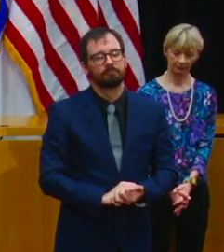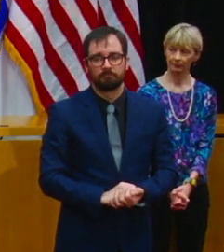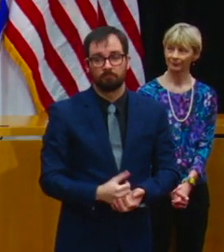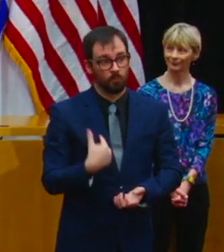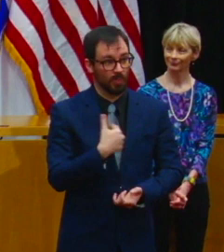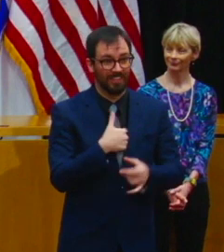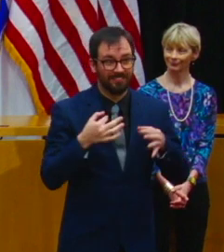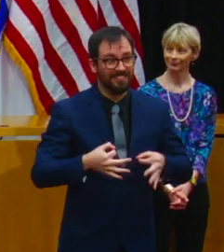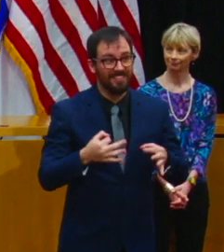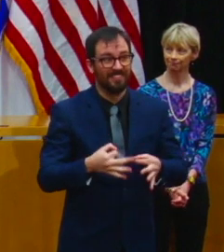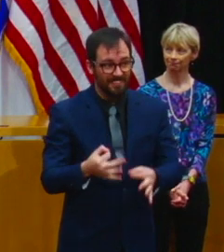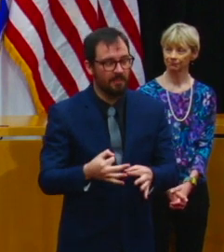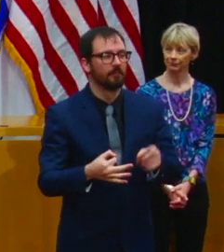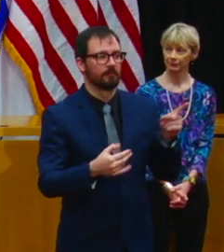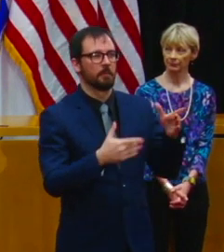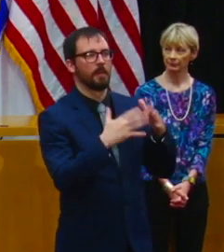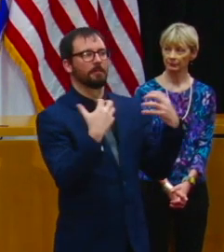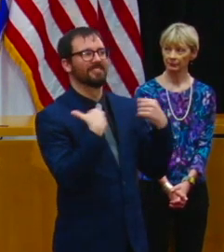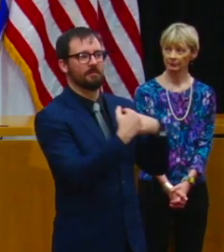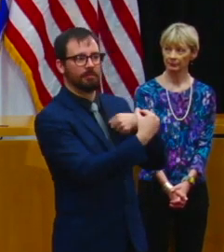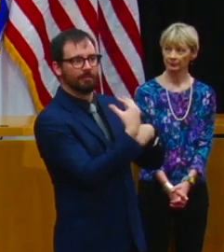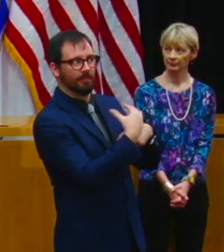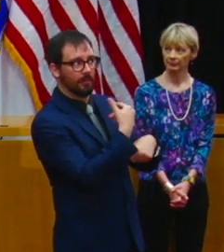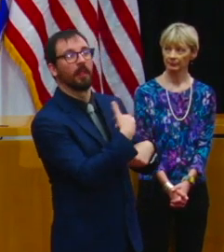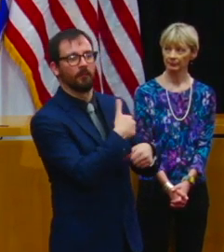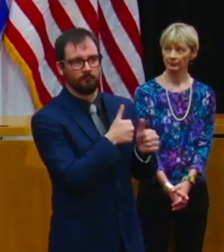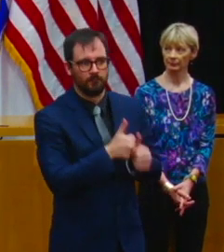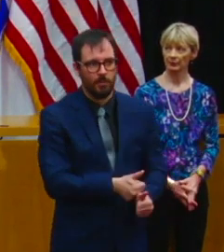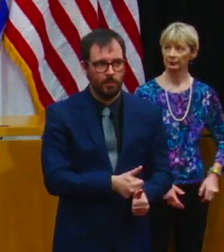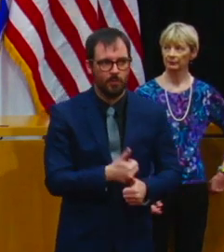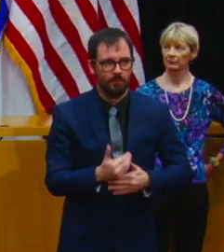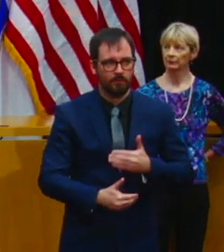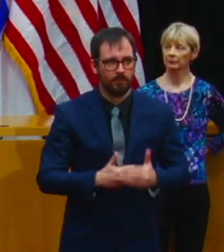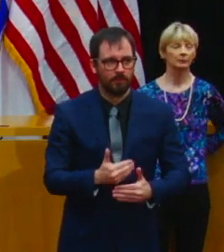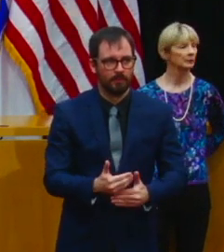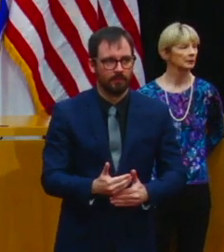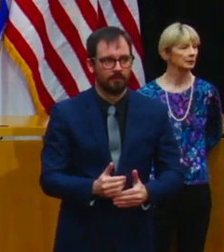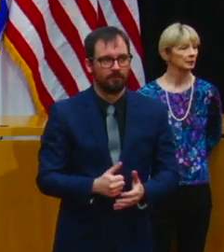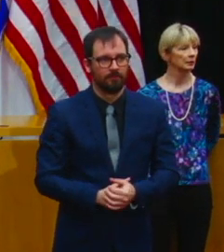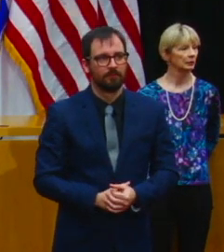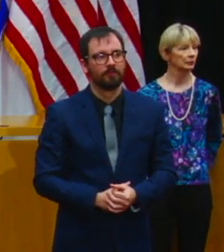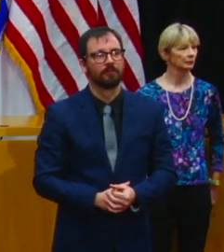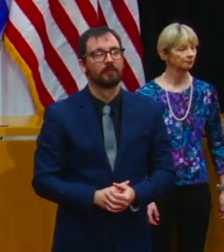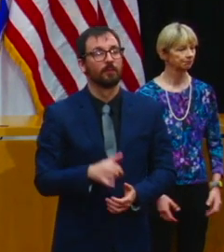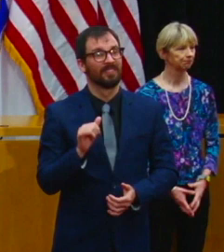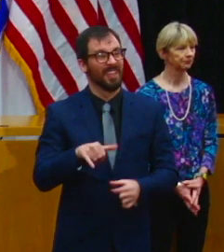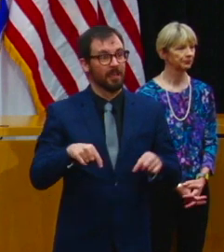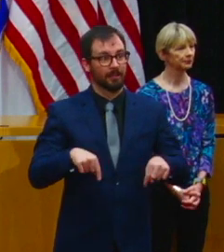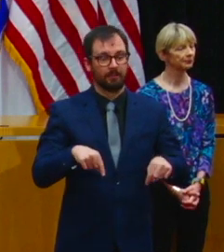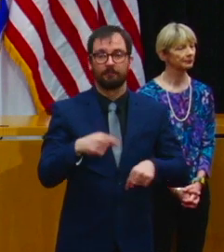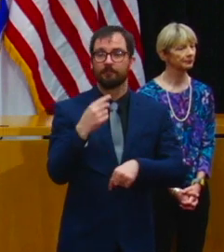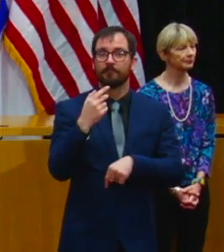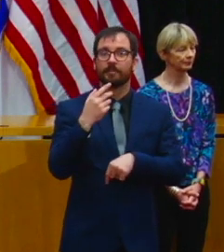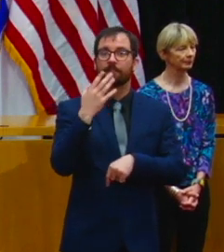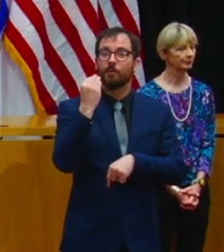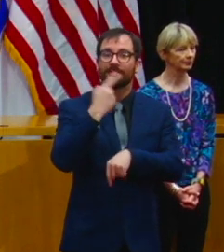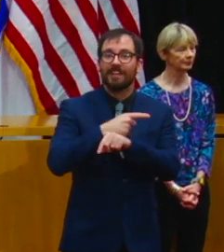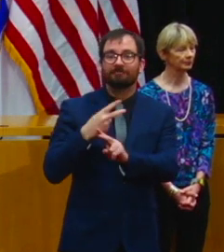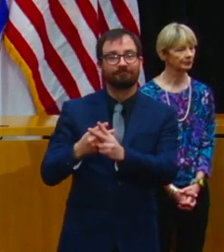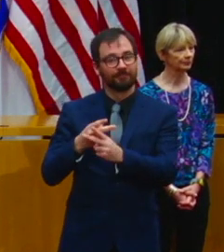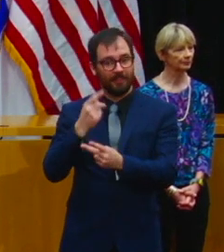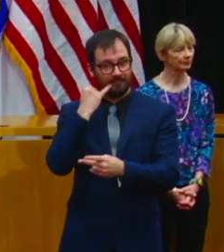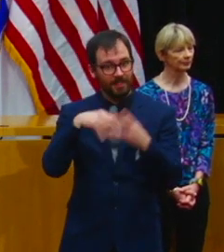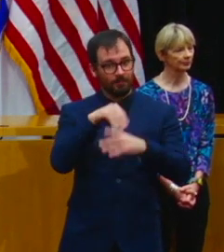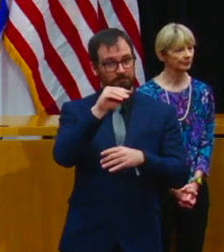we think is actually sustainable from a legal point of view. Governor, people seem to be heeding the guidance. For example, are